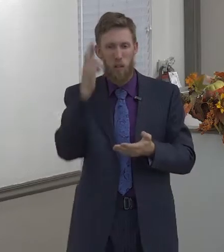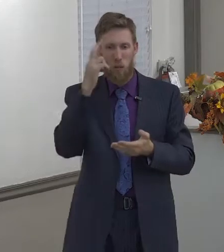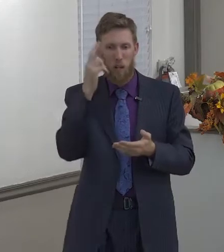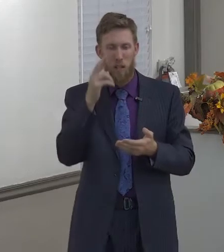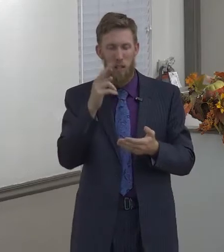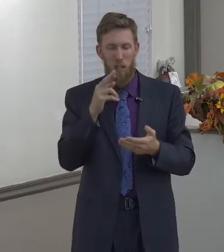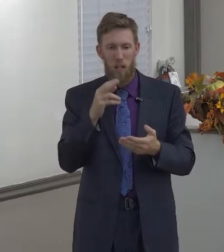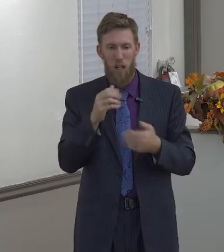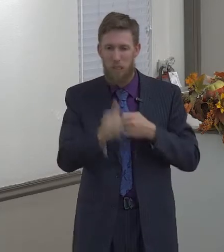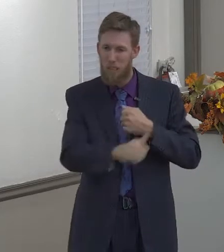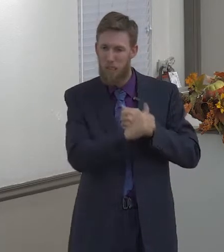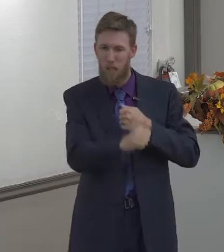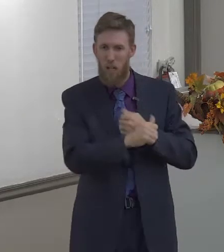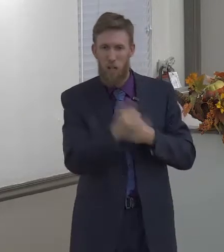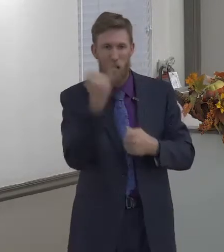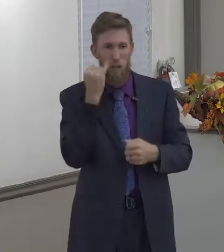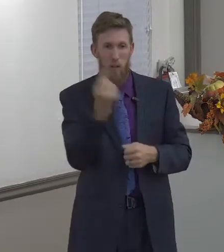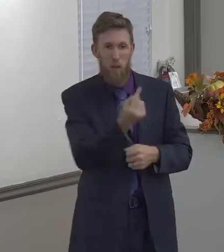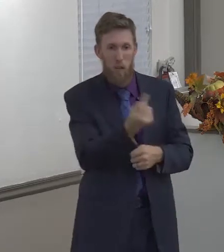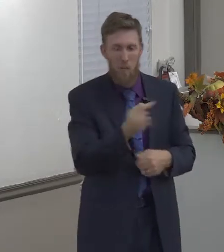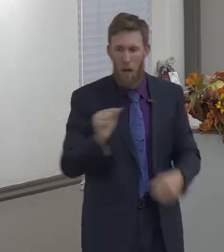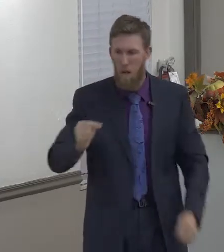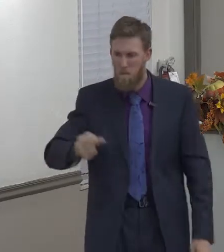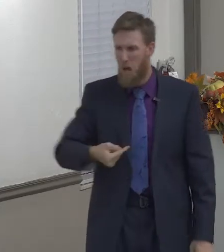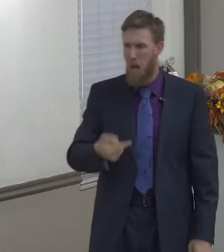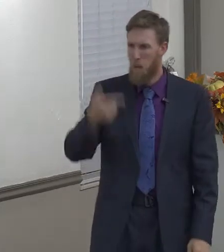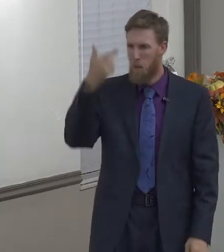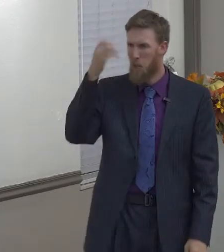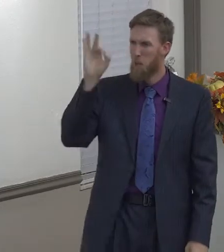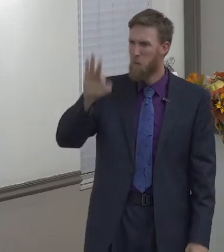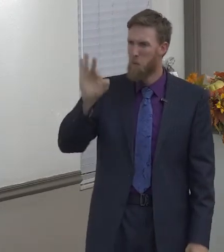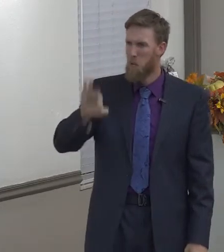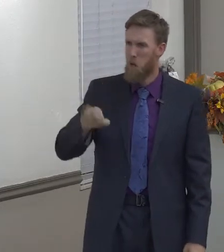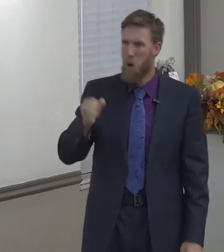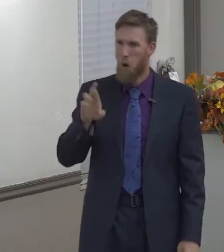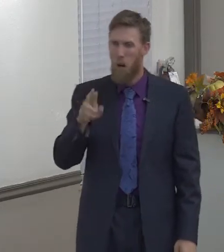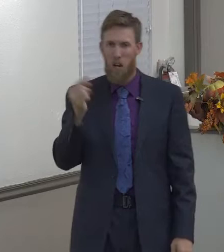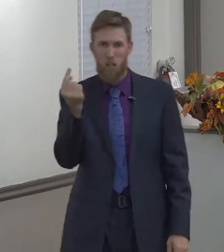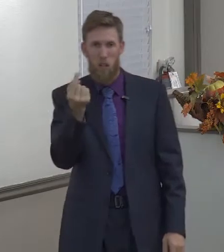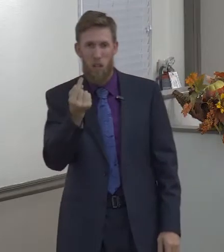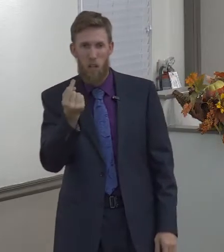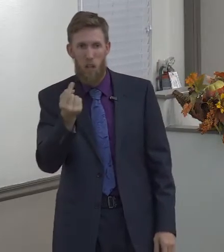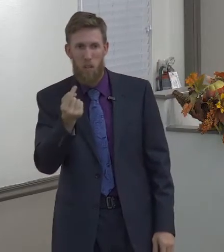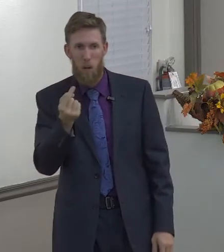cross-eyed and now I'm offended and I'm mad and I'm going to leave the church. Really?